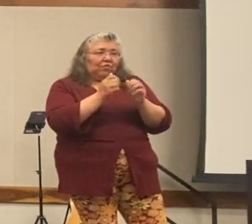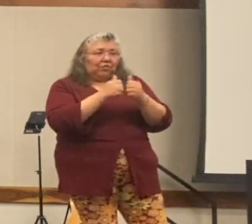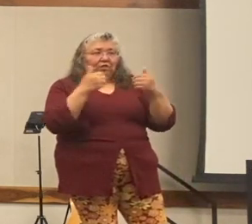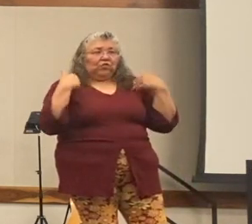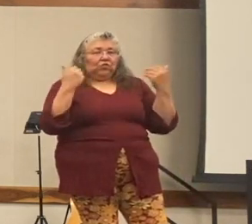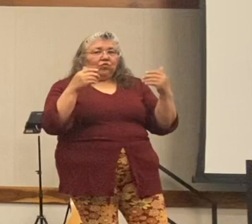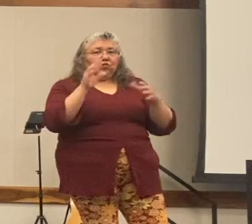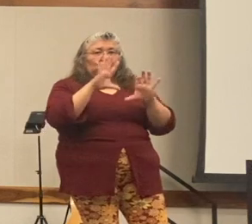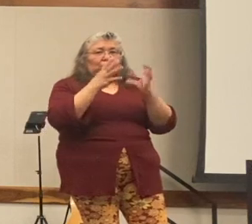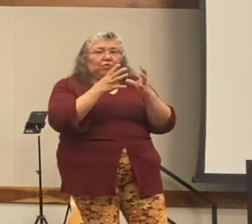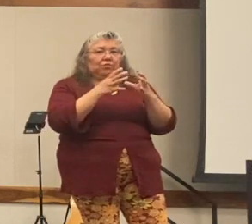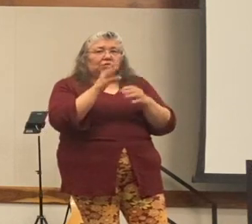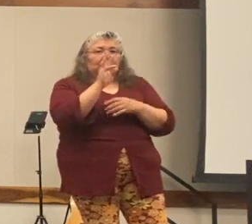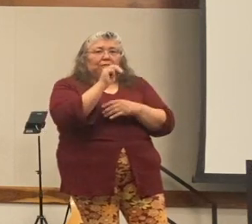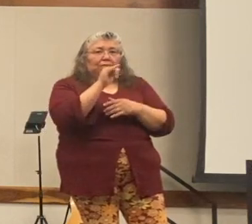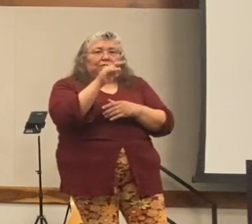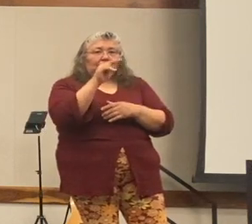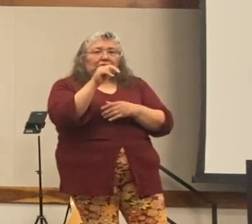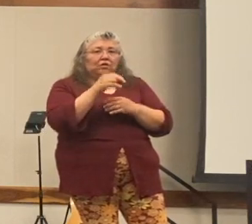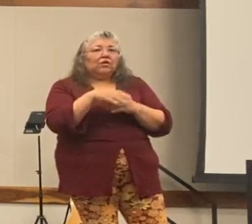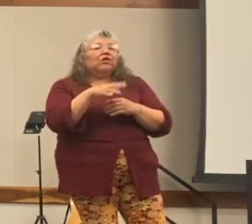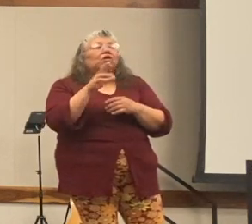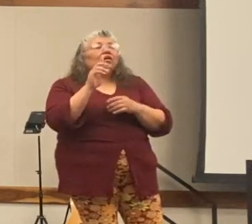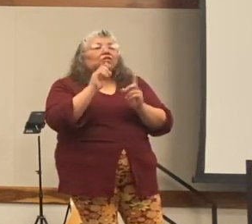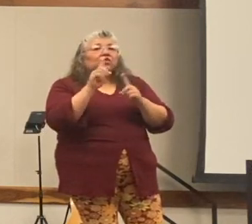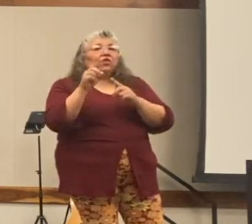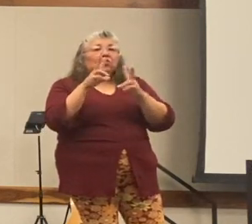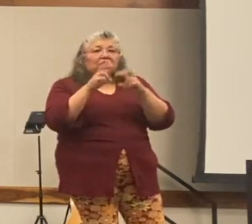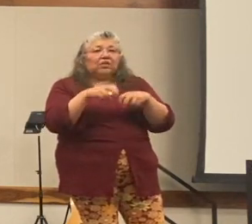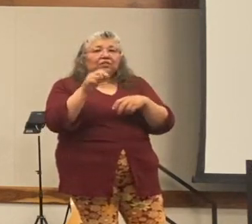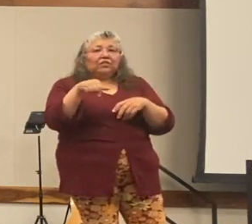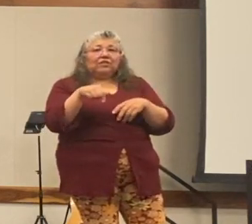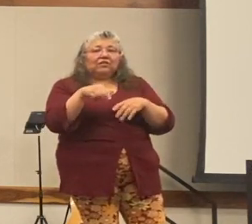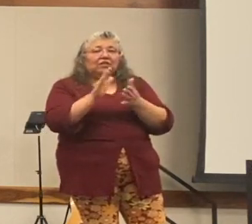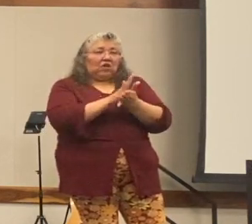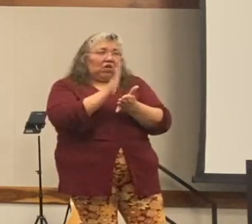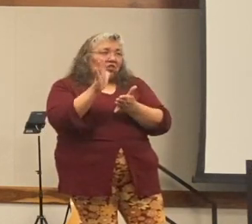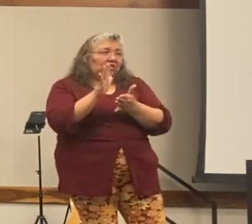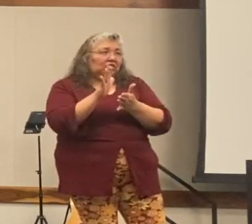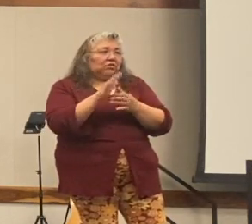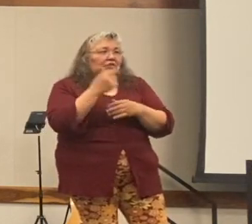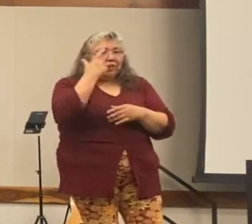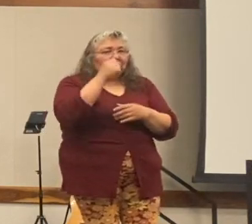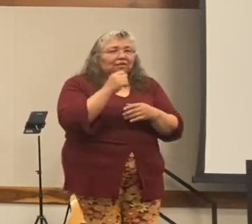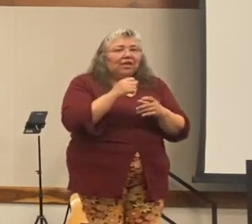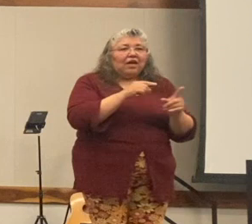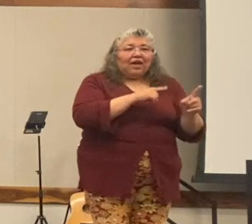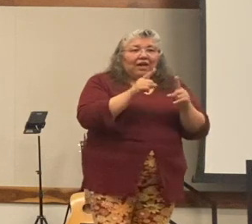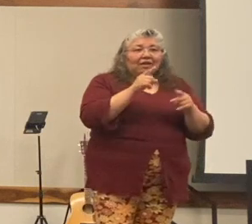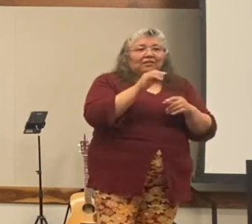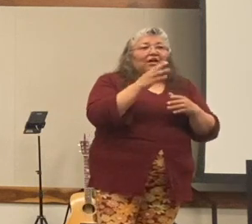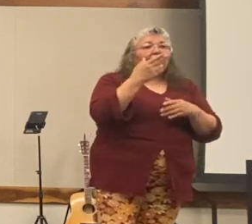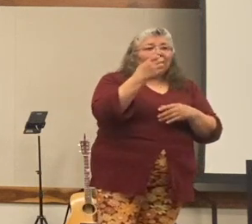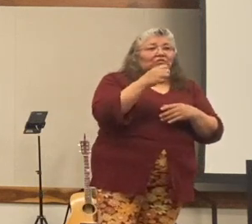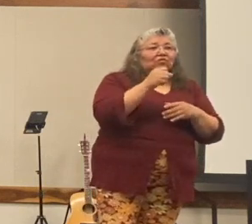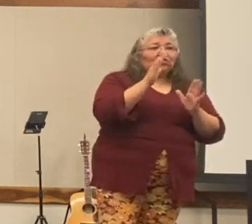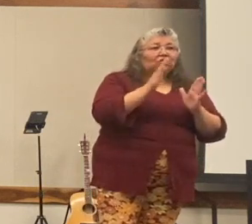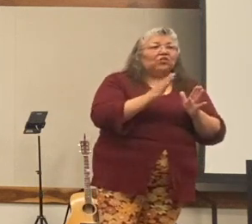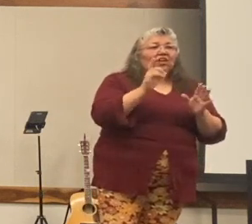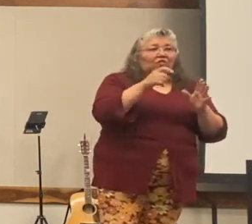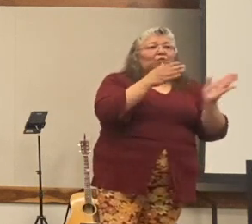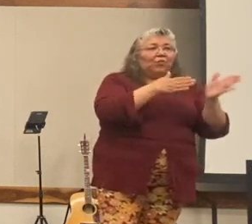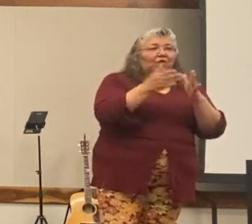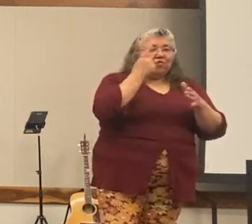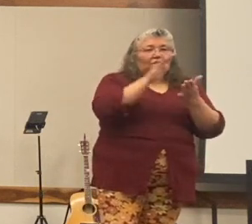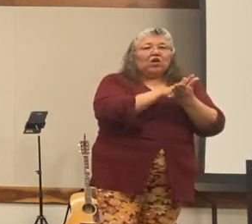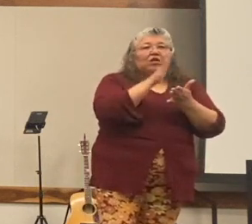group to Minnesota to go check out this college, you know, because as a high schooler, you got to be prepared